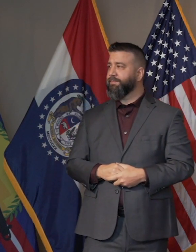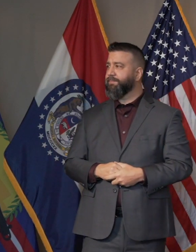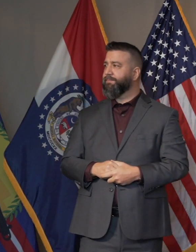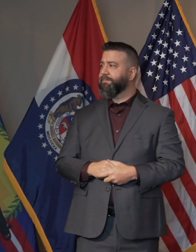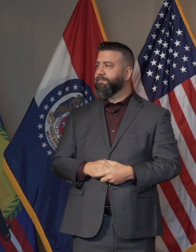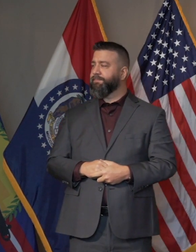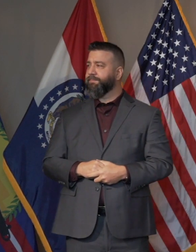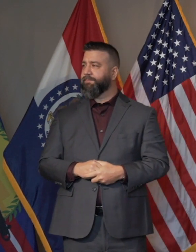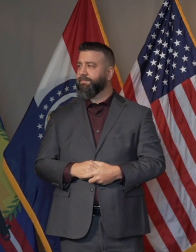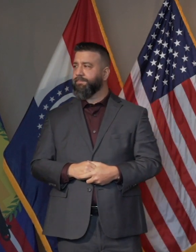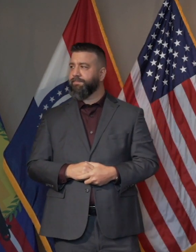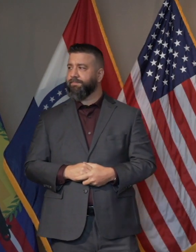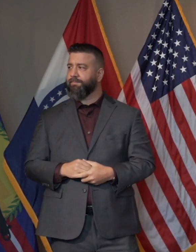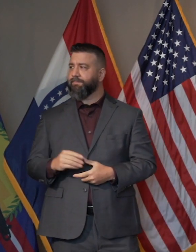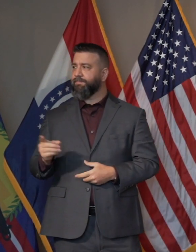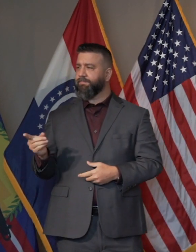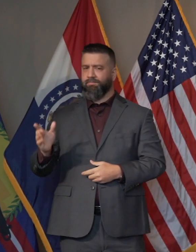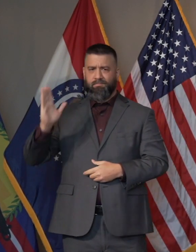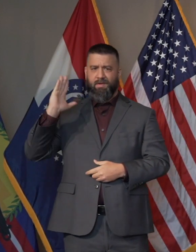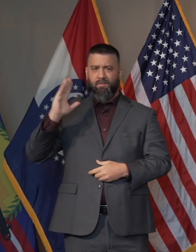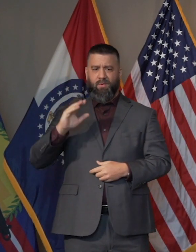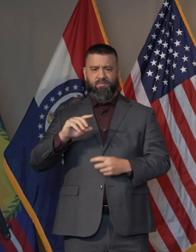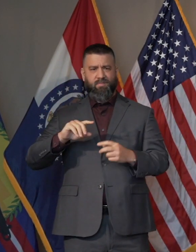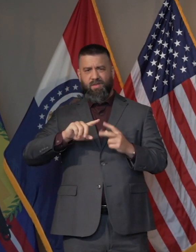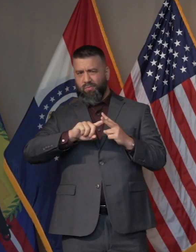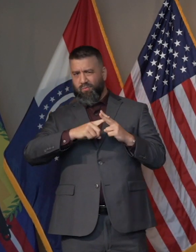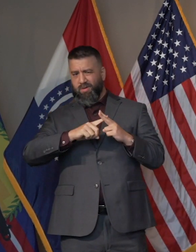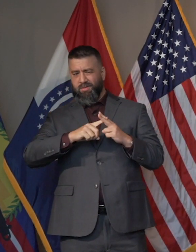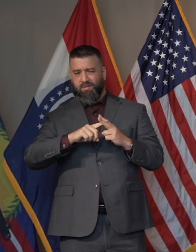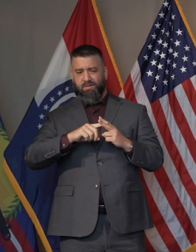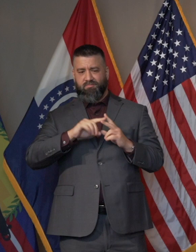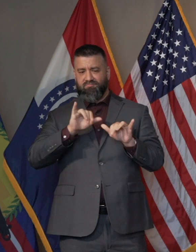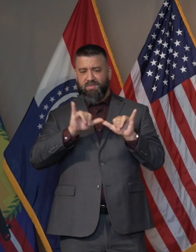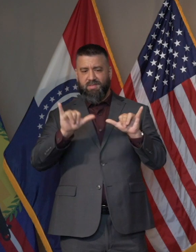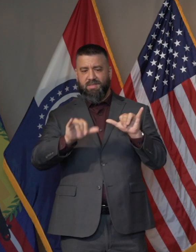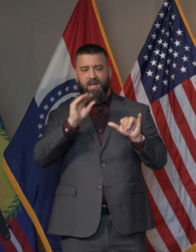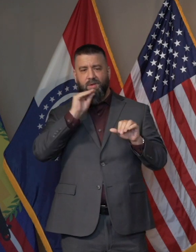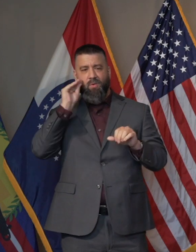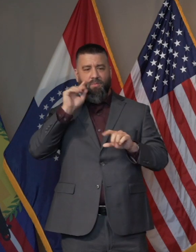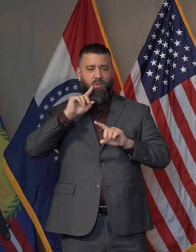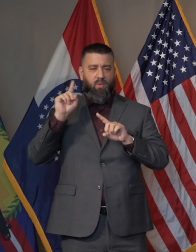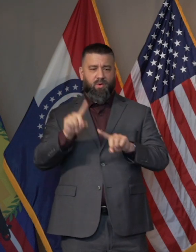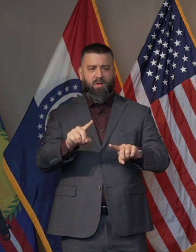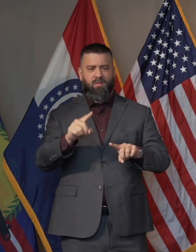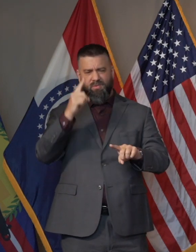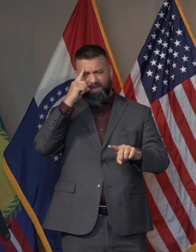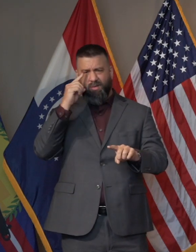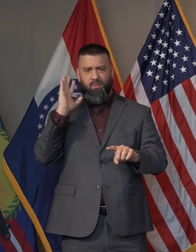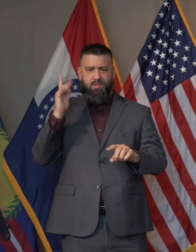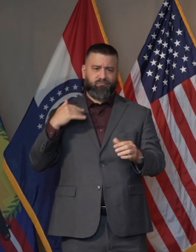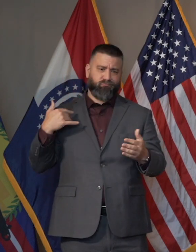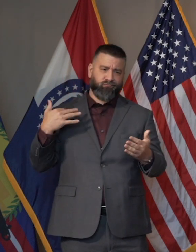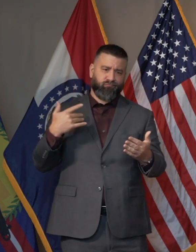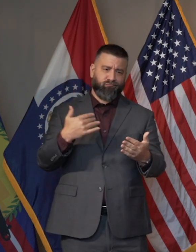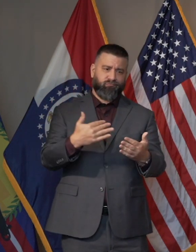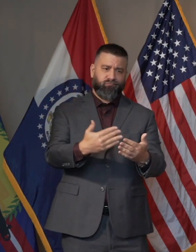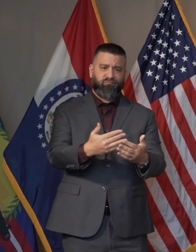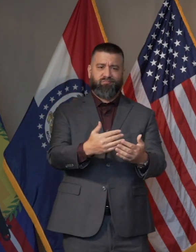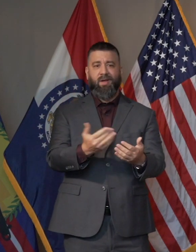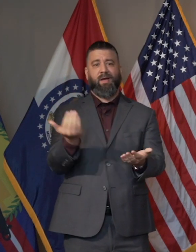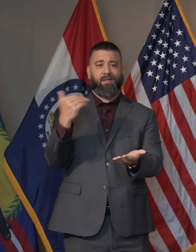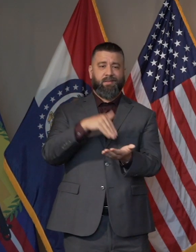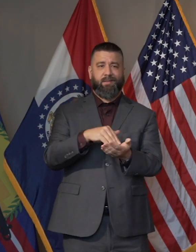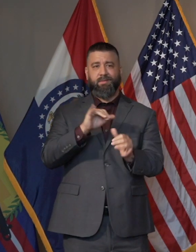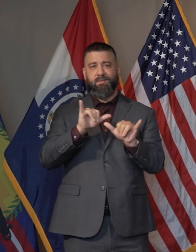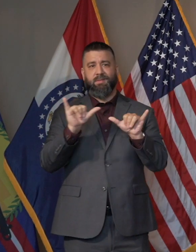we came out of the original stay-at-home order, did you think that we would be back at this point, and what do you think brought us